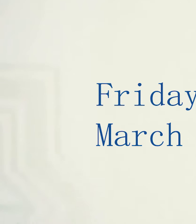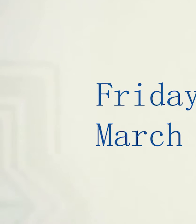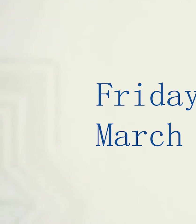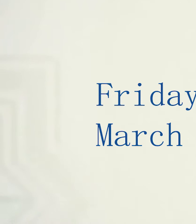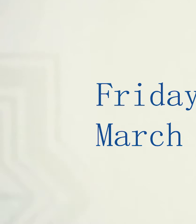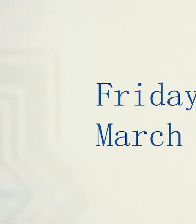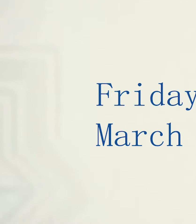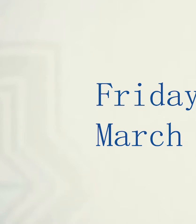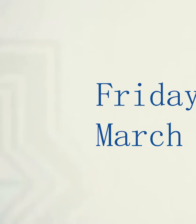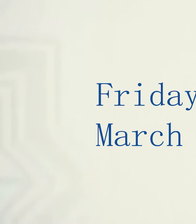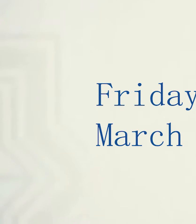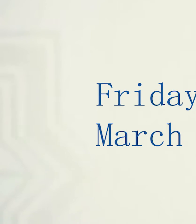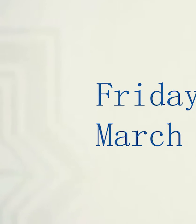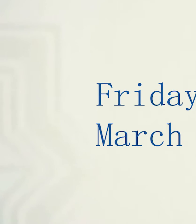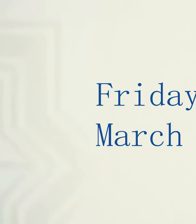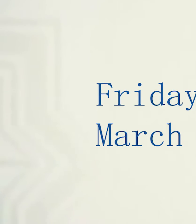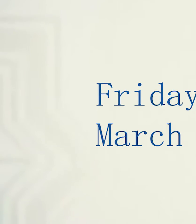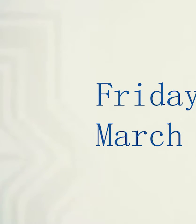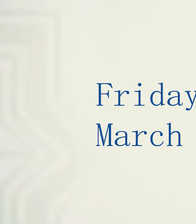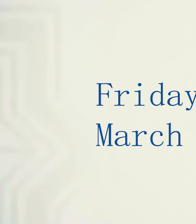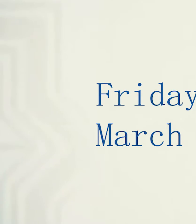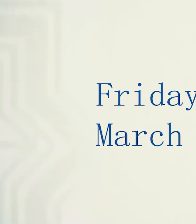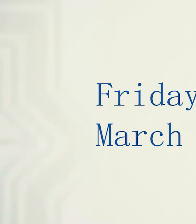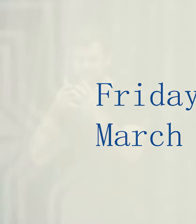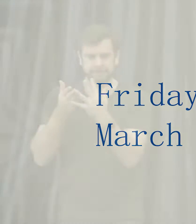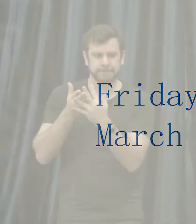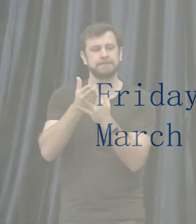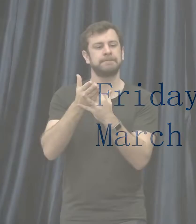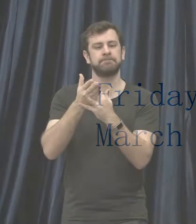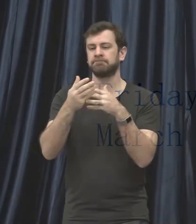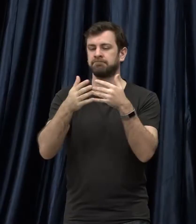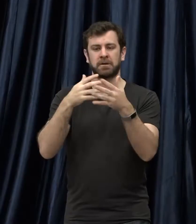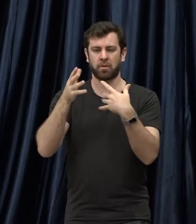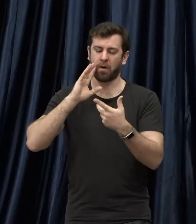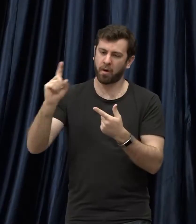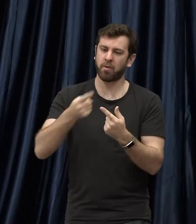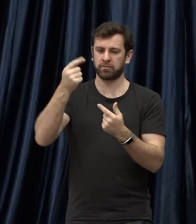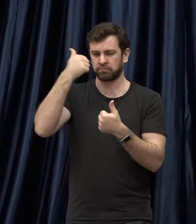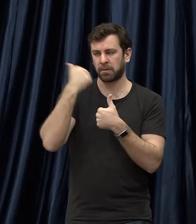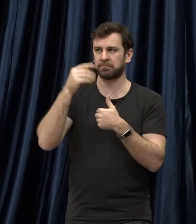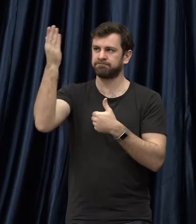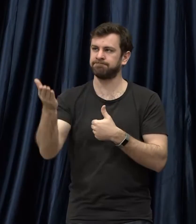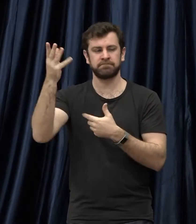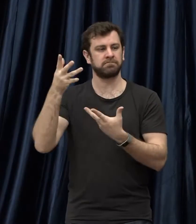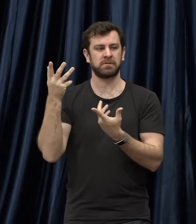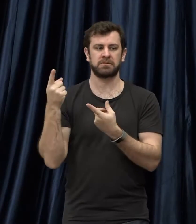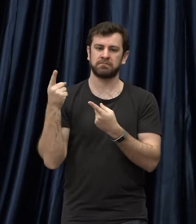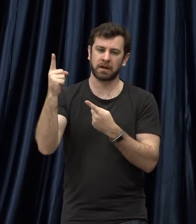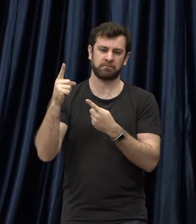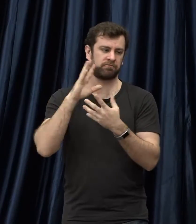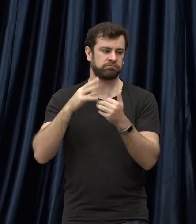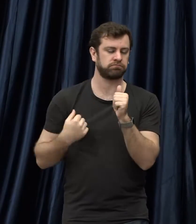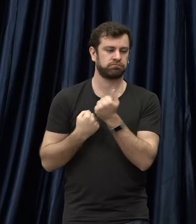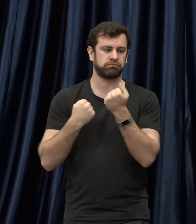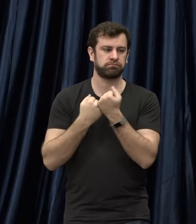be good times or whether it be difficult times. And Allah has told us in many places in the